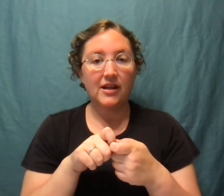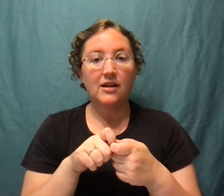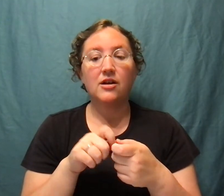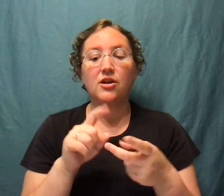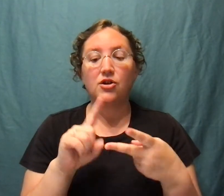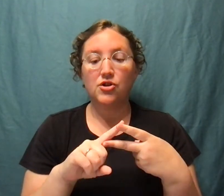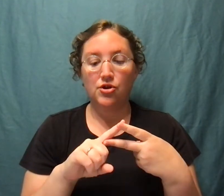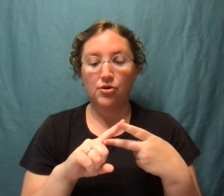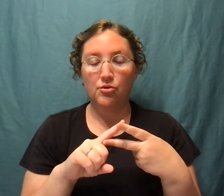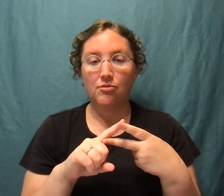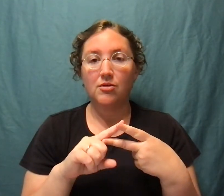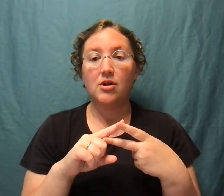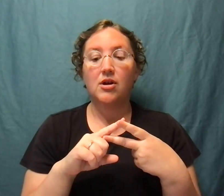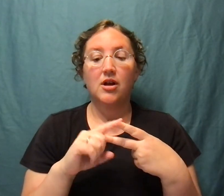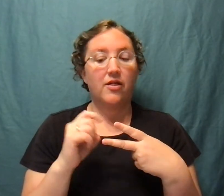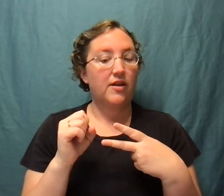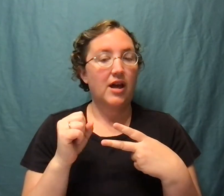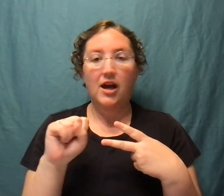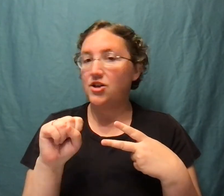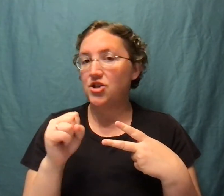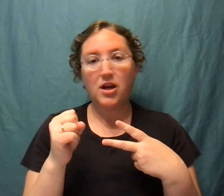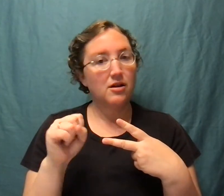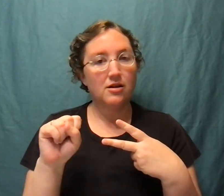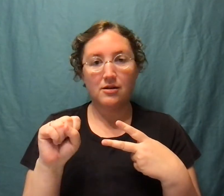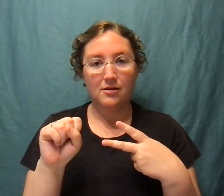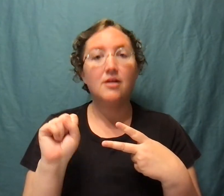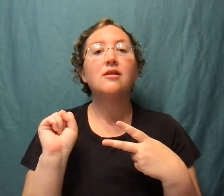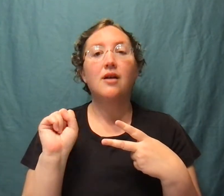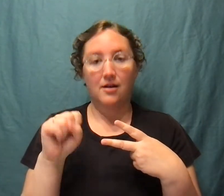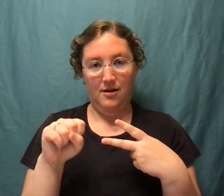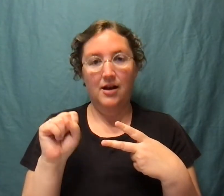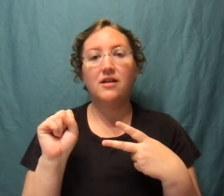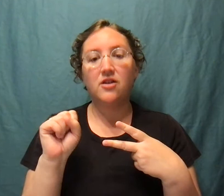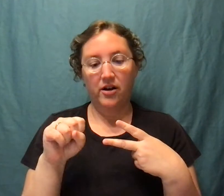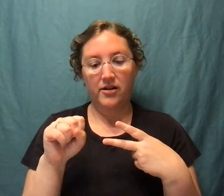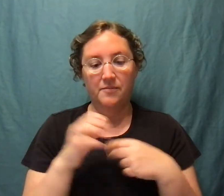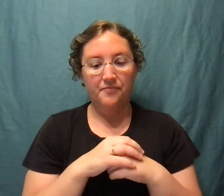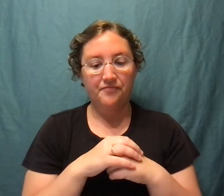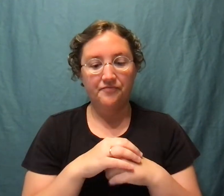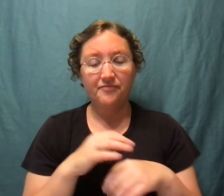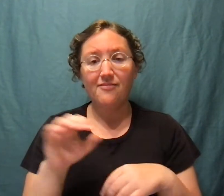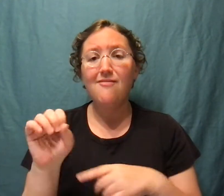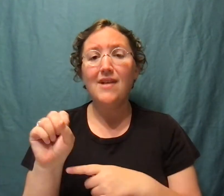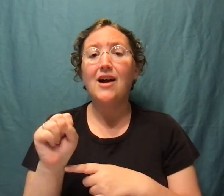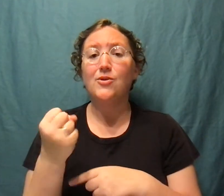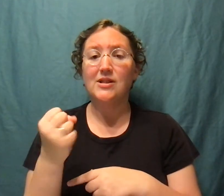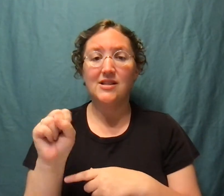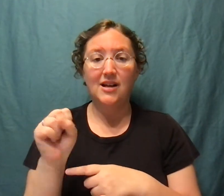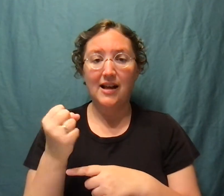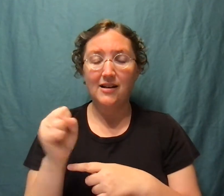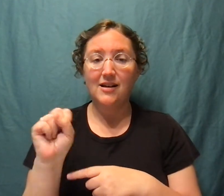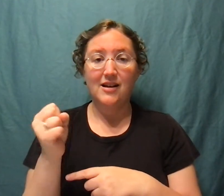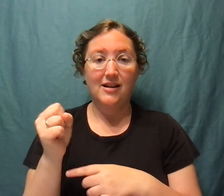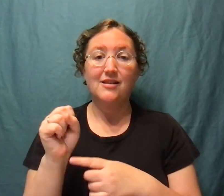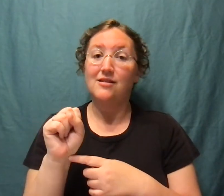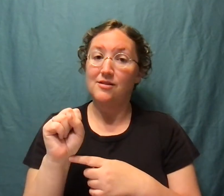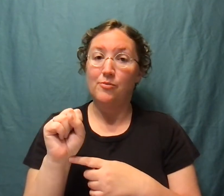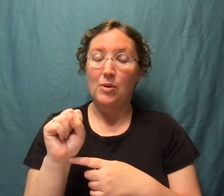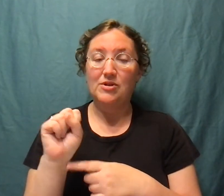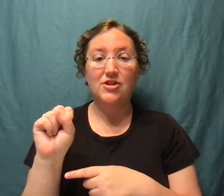specifically to the head shake and the head nod. How you can sign that is this represents your